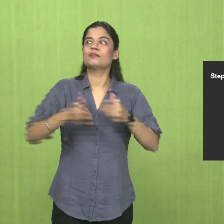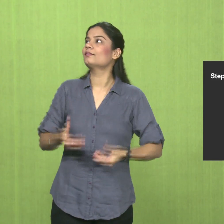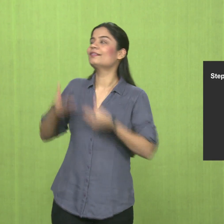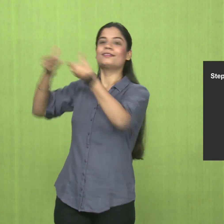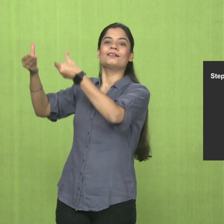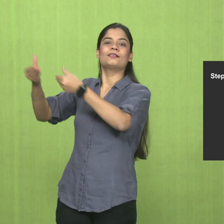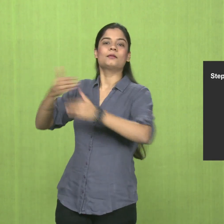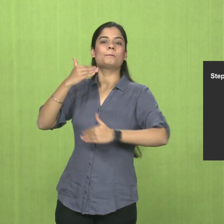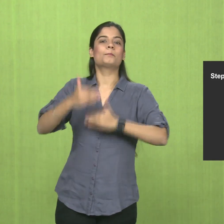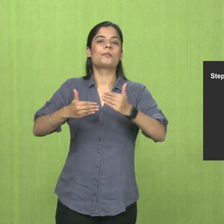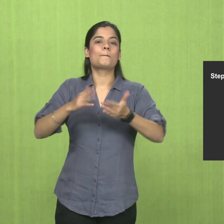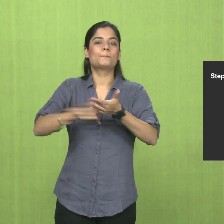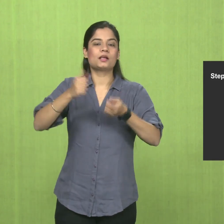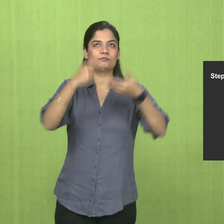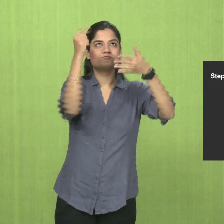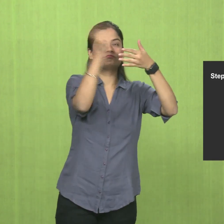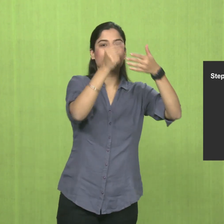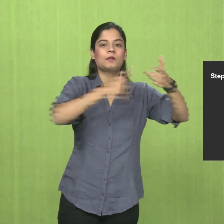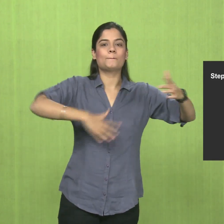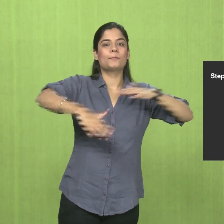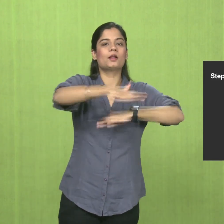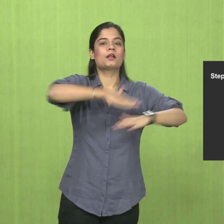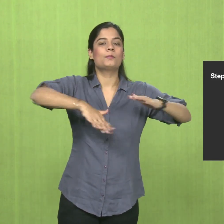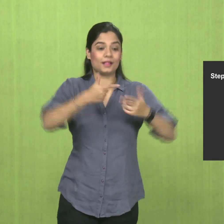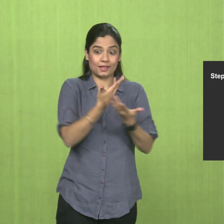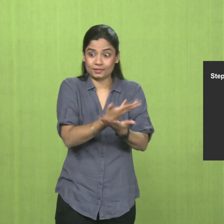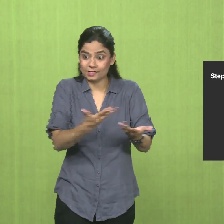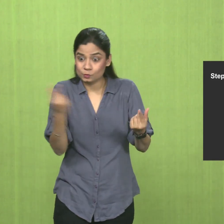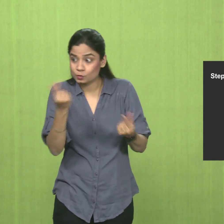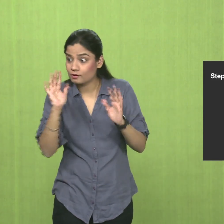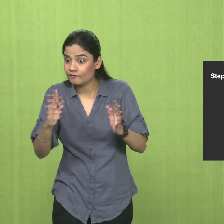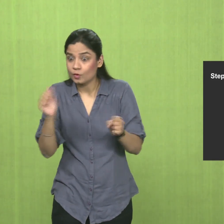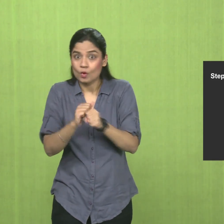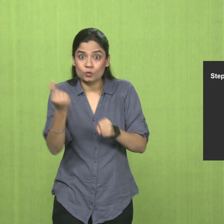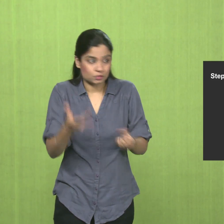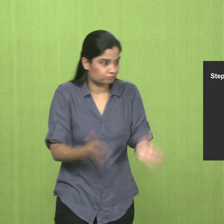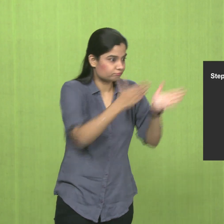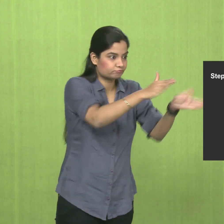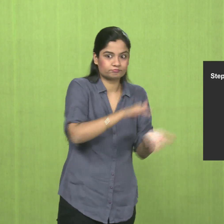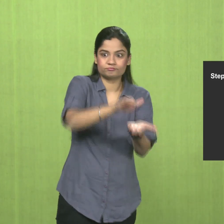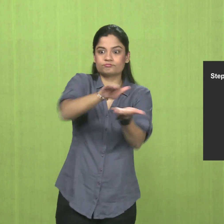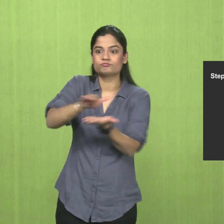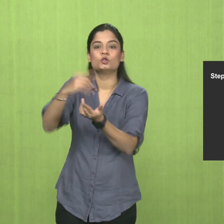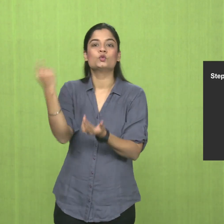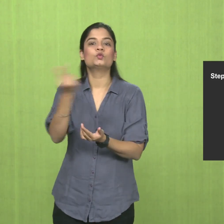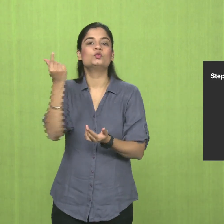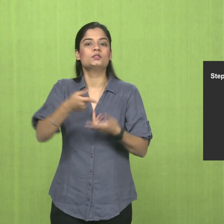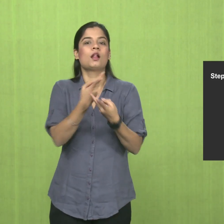finished. If there's a week's deadline, so that's a management process. What resources that will be